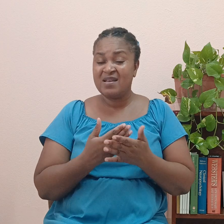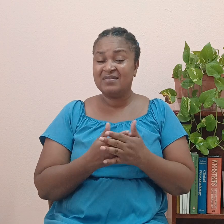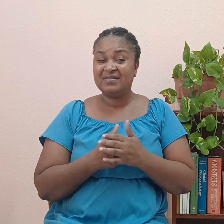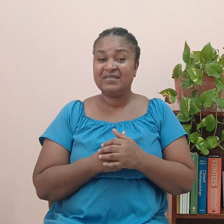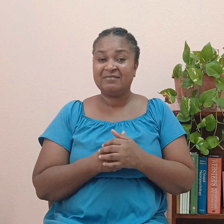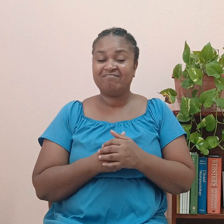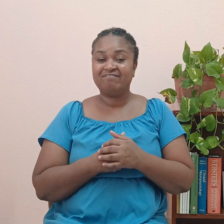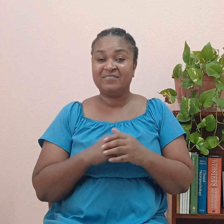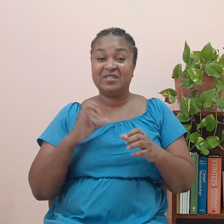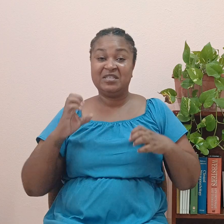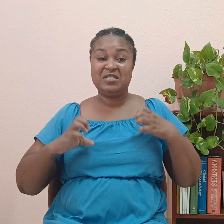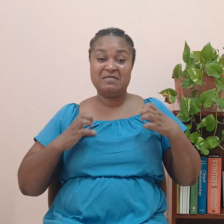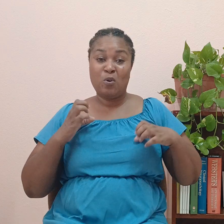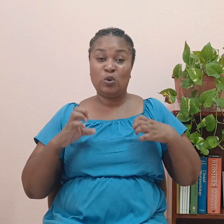Emotional.